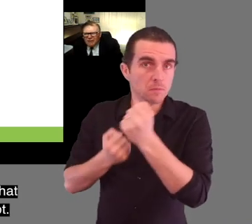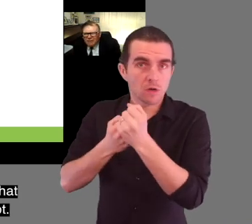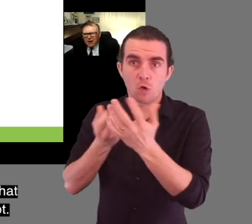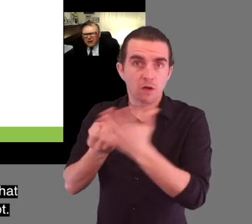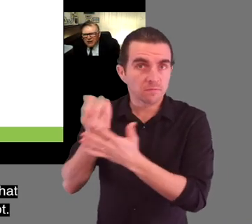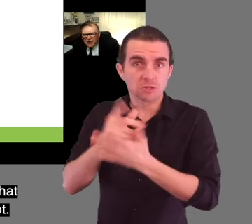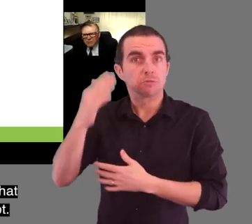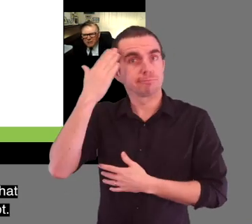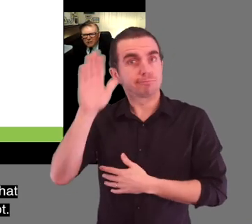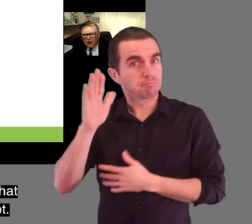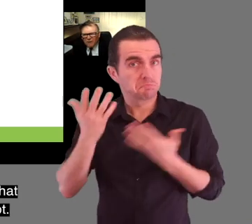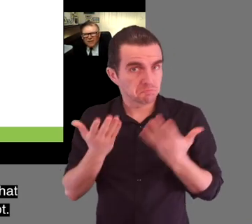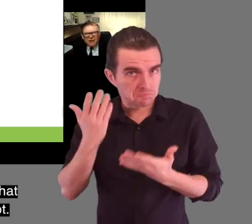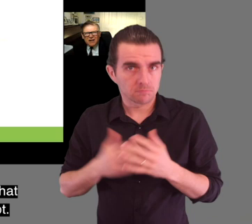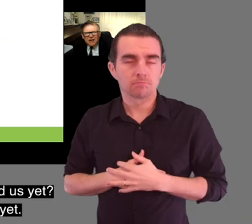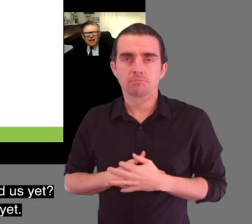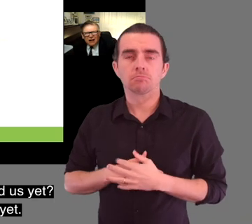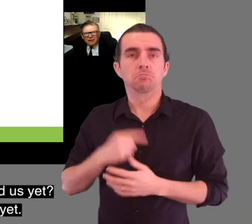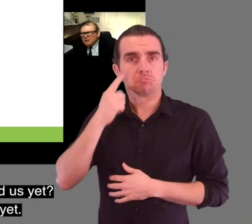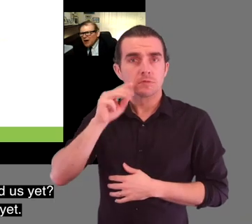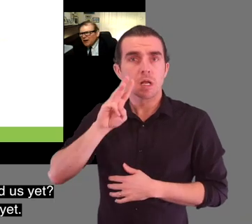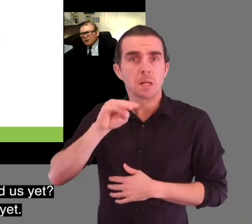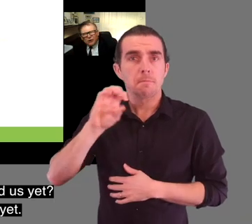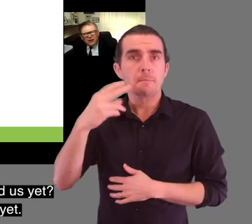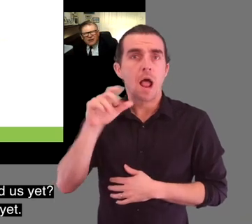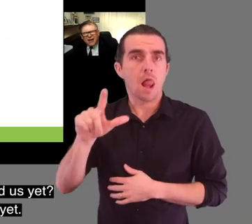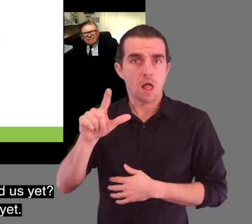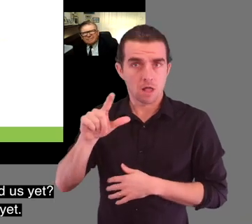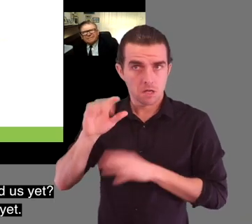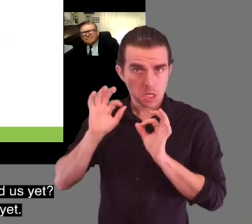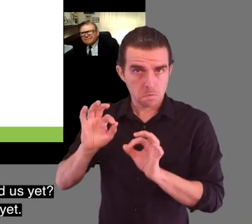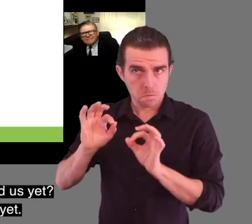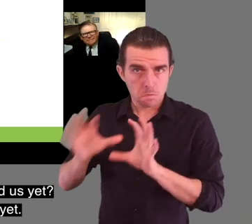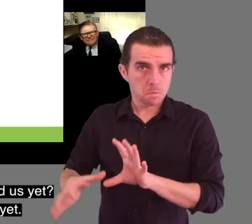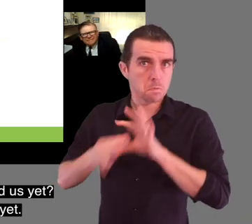of information that those people got. Now, has Michael joined us yet?